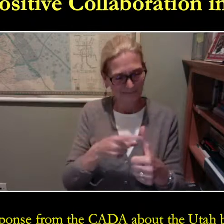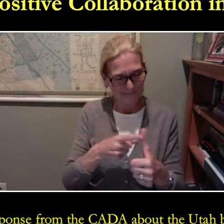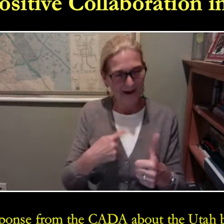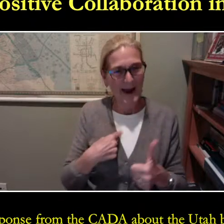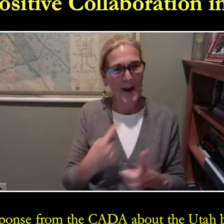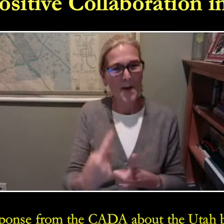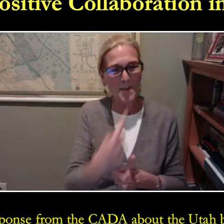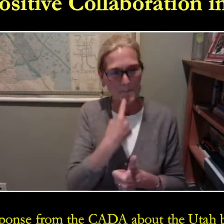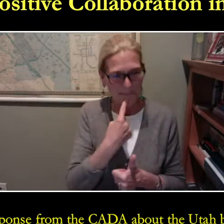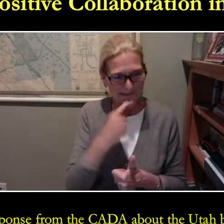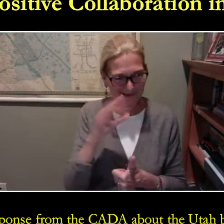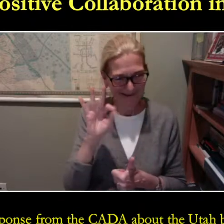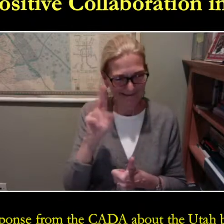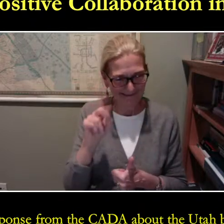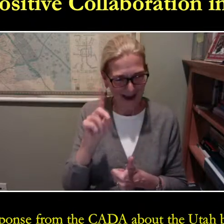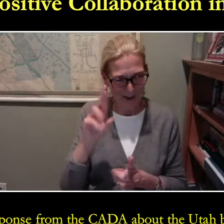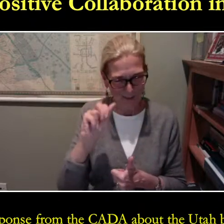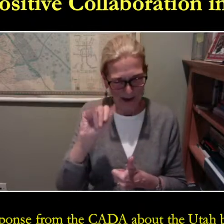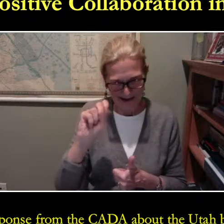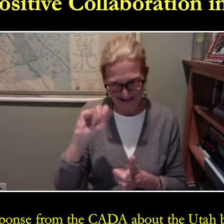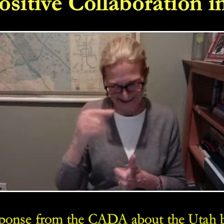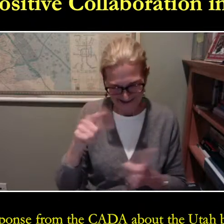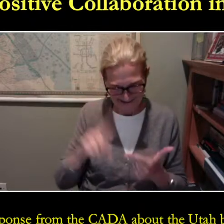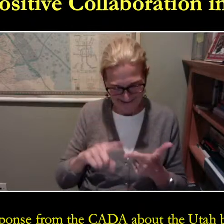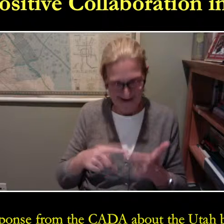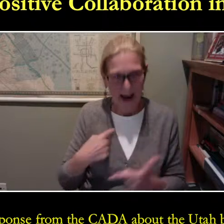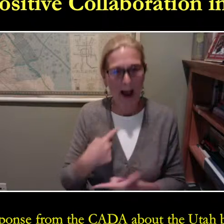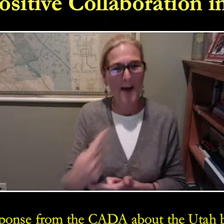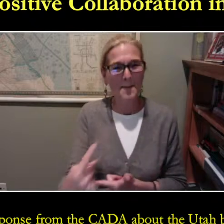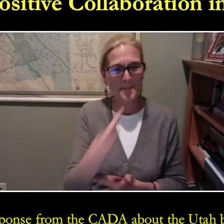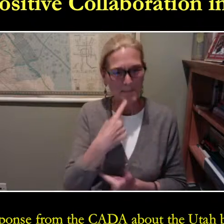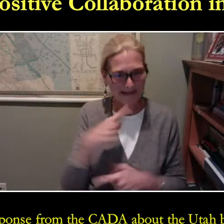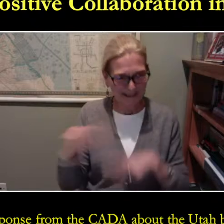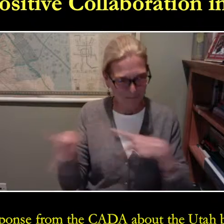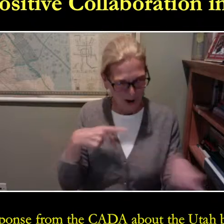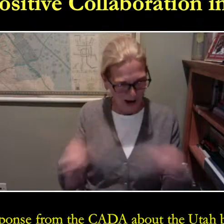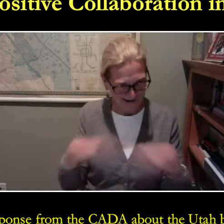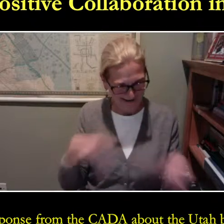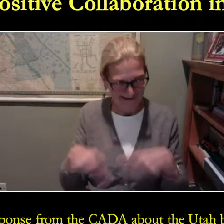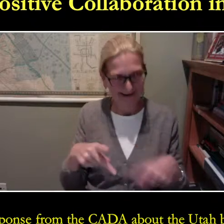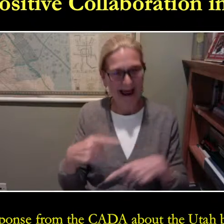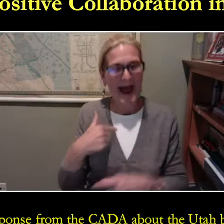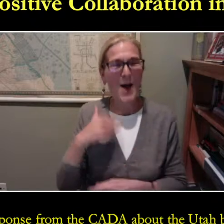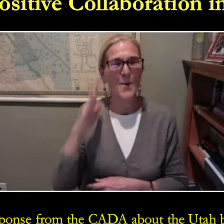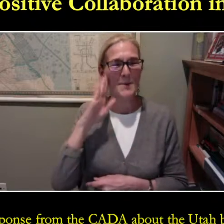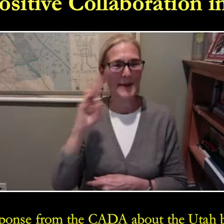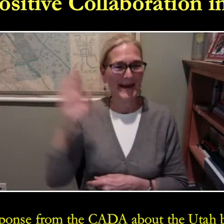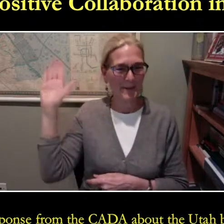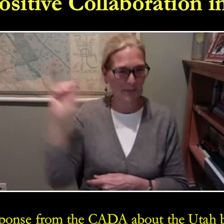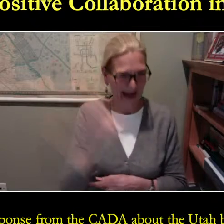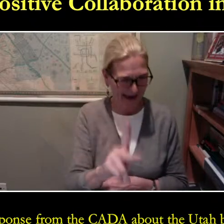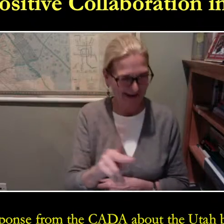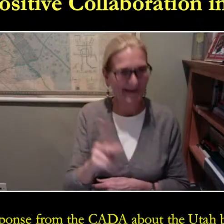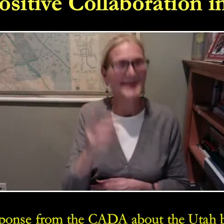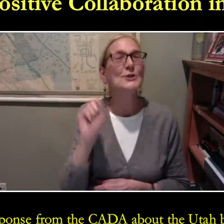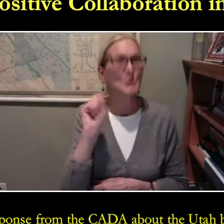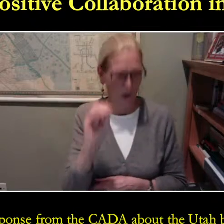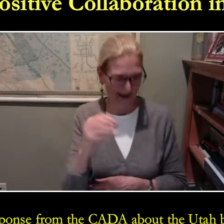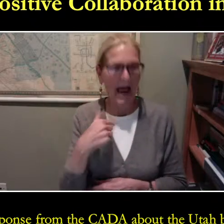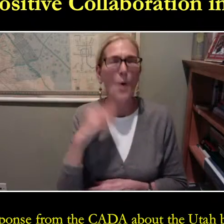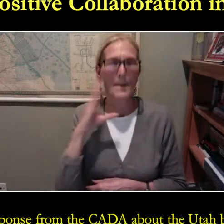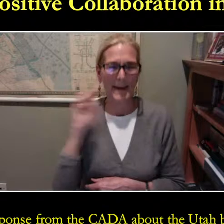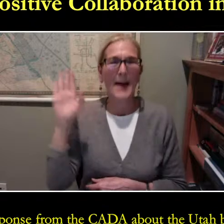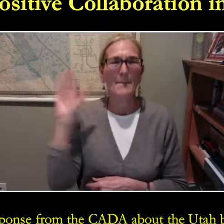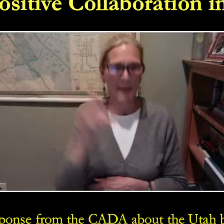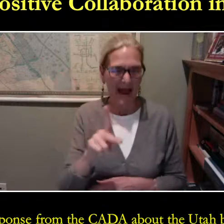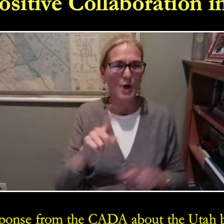And in my acknowledgments for my dissertation, I said I missed the most when